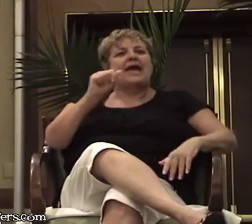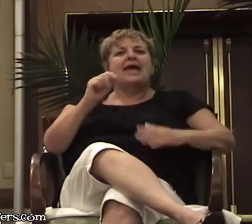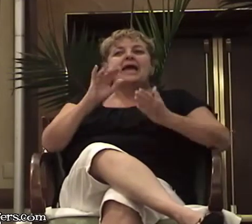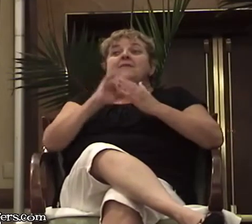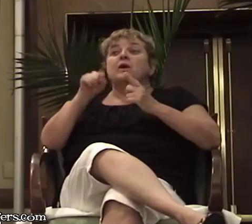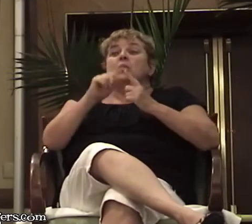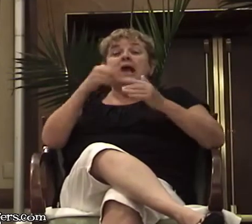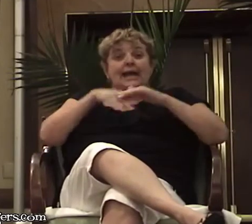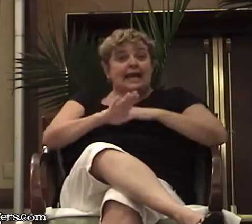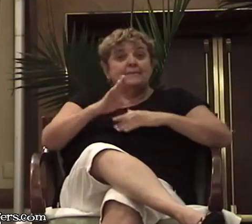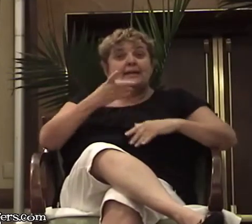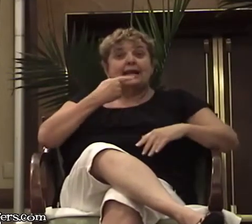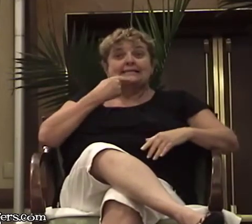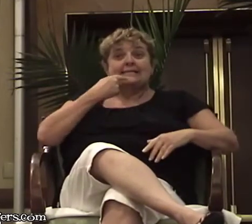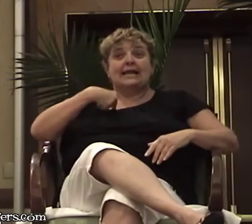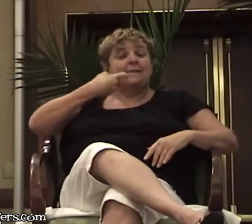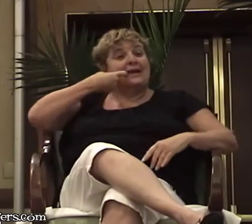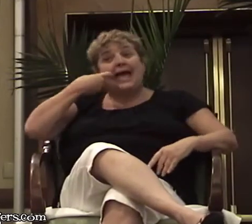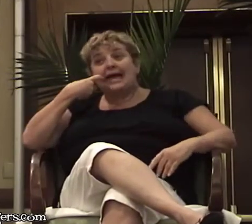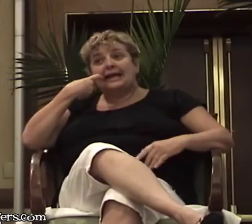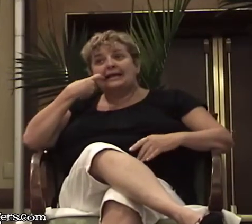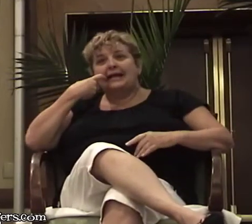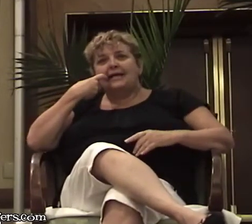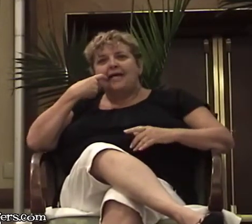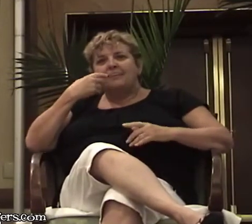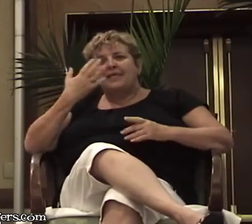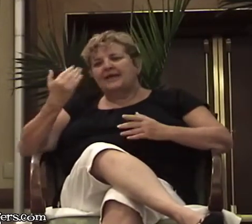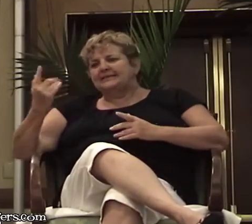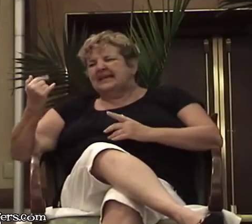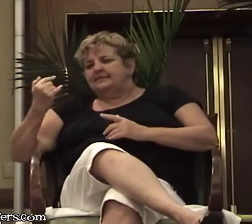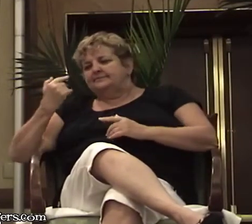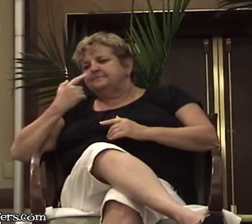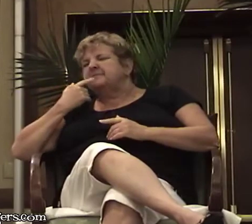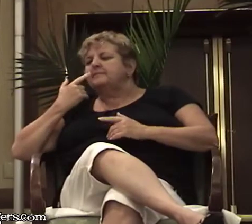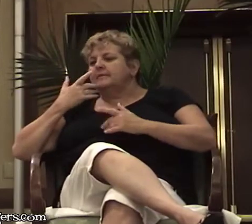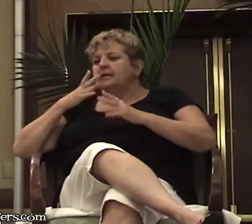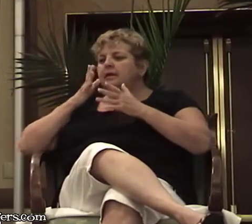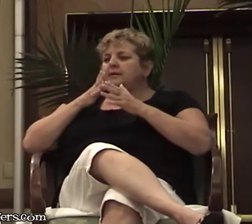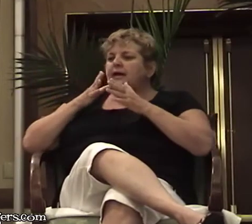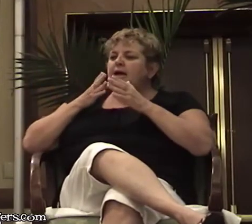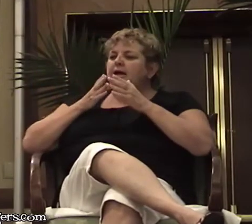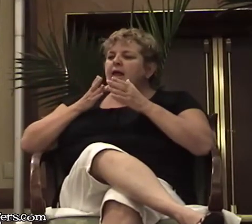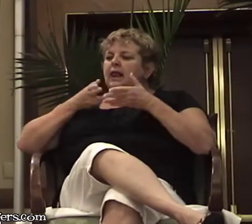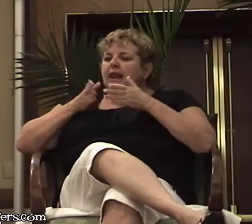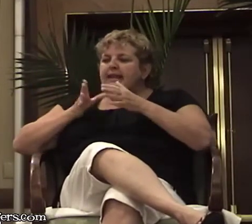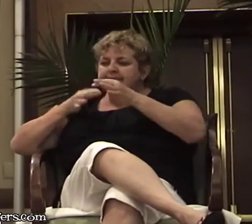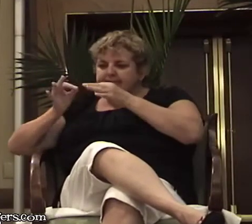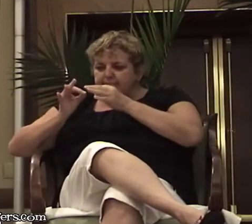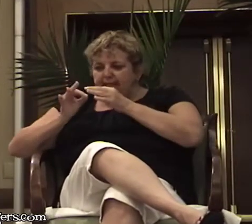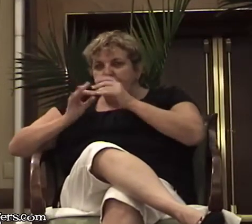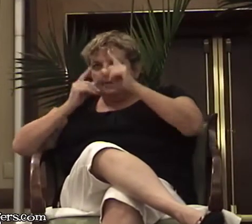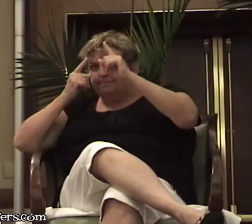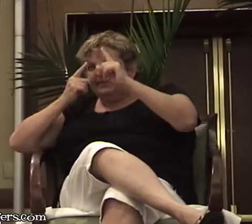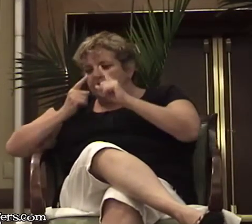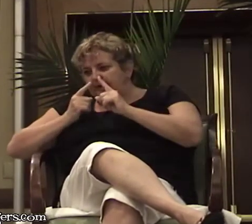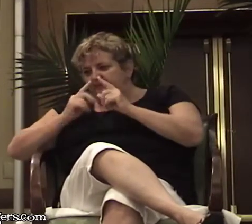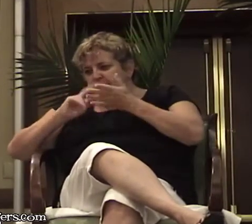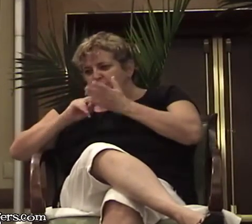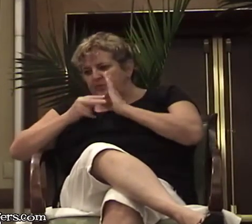I said I was an addict, that they pulled me to the side and shared with me the singleness of purpose. Why I shouldn't say I'm an addict at an AA